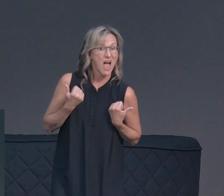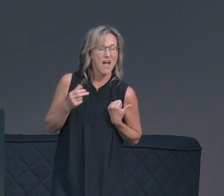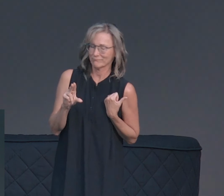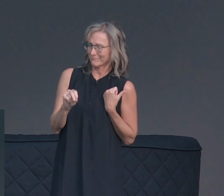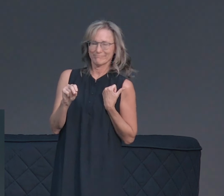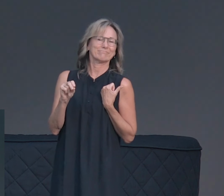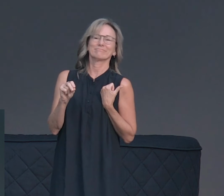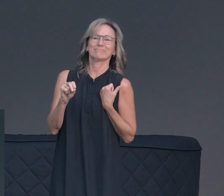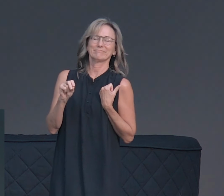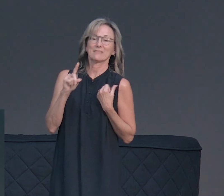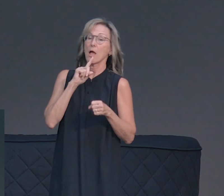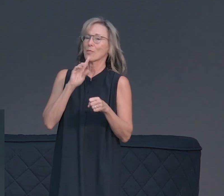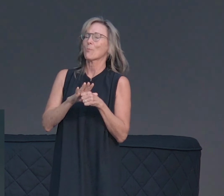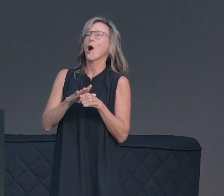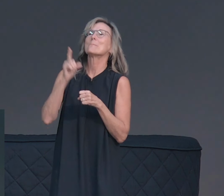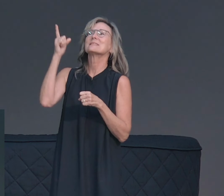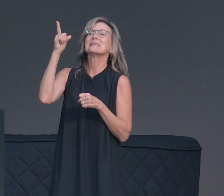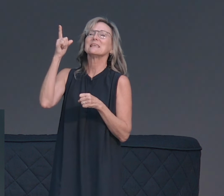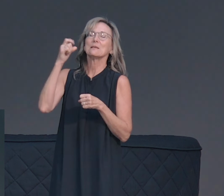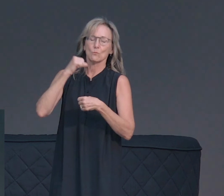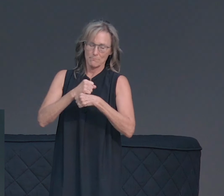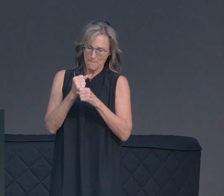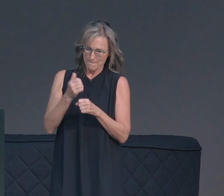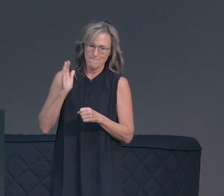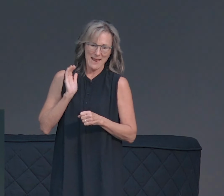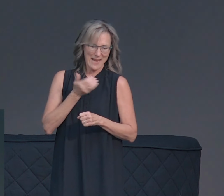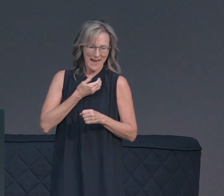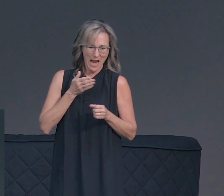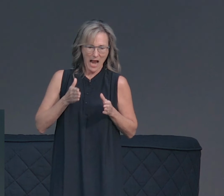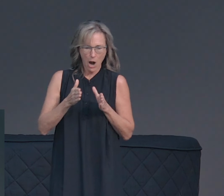straight. Our paths will be walkable.